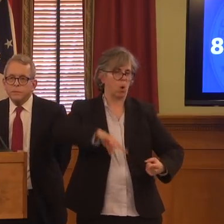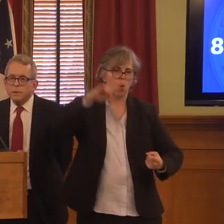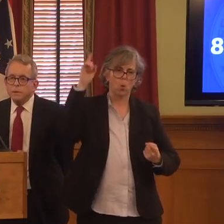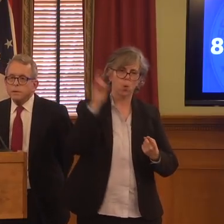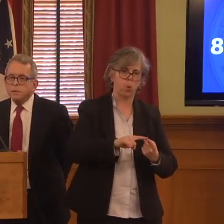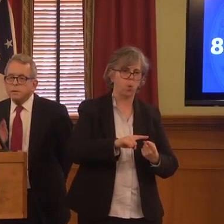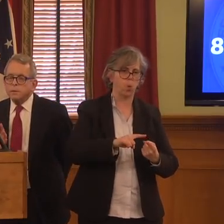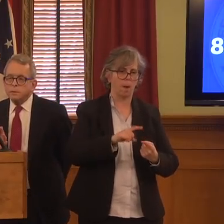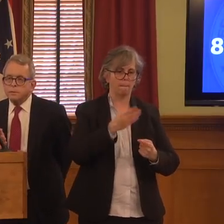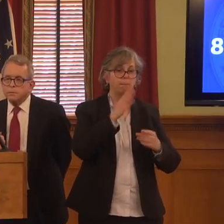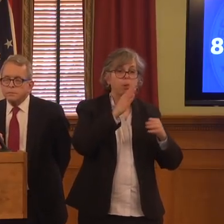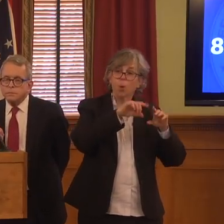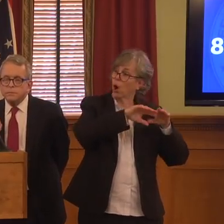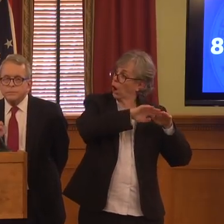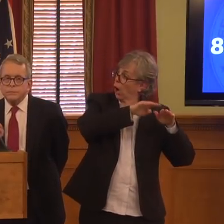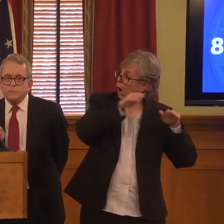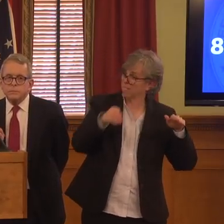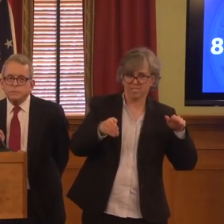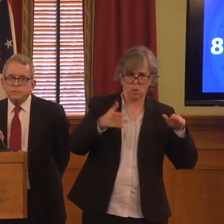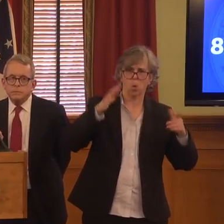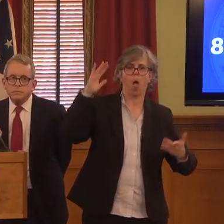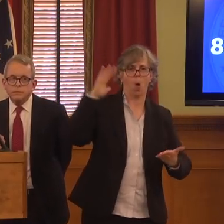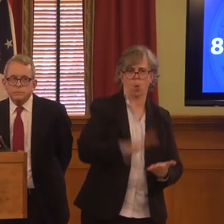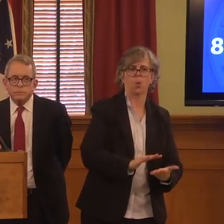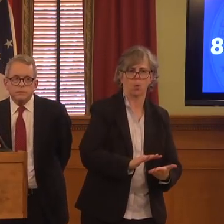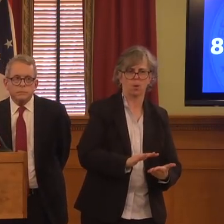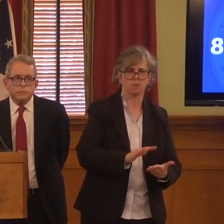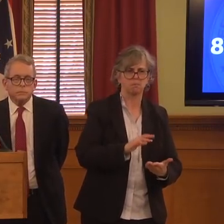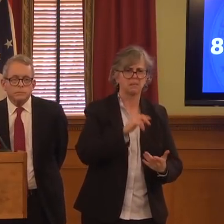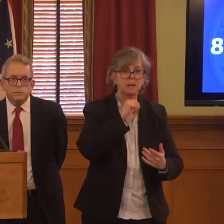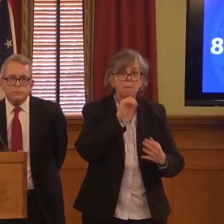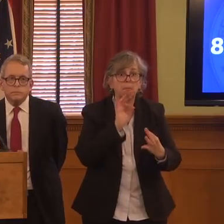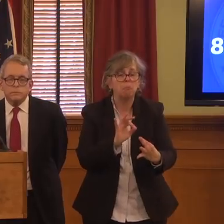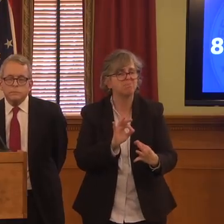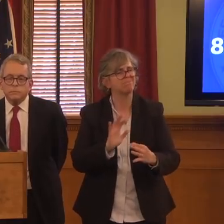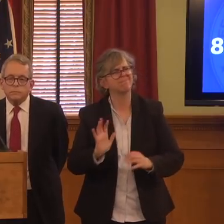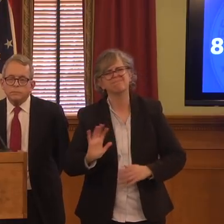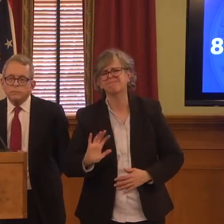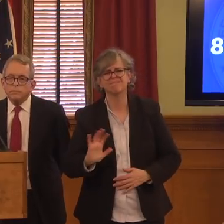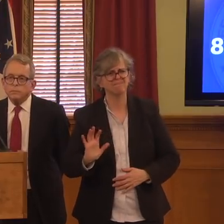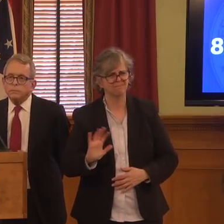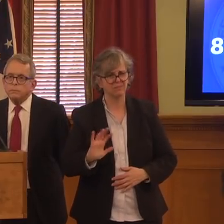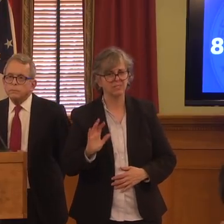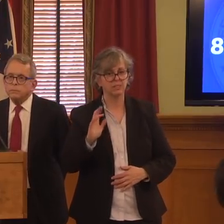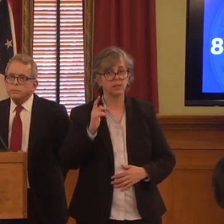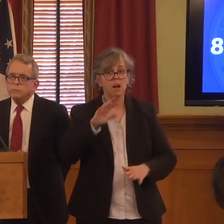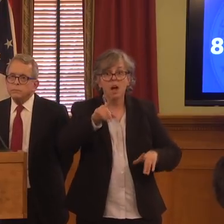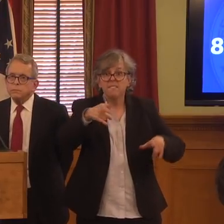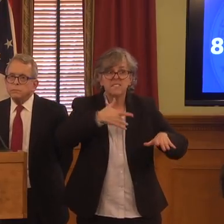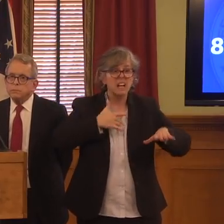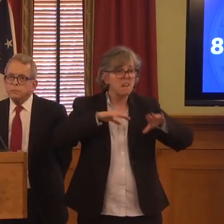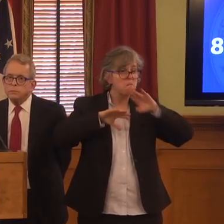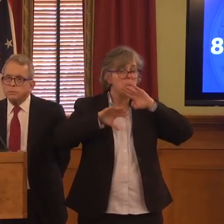perfect. It'll be frustrating because you'll have a little question that you can't get answered. But go to our website,